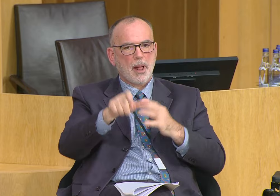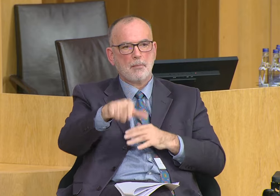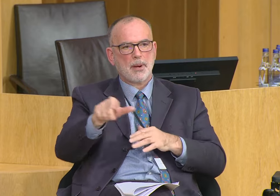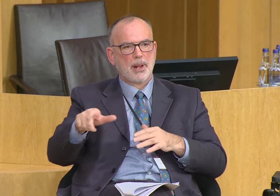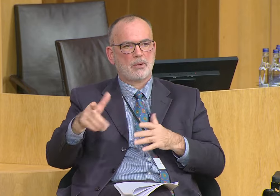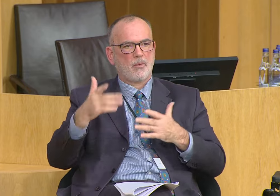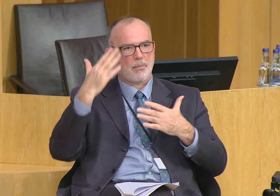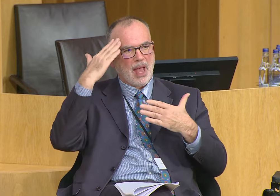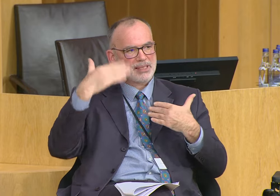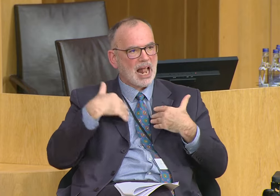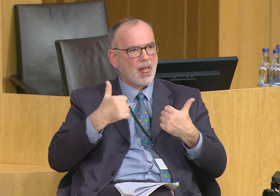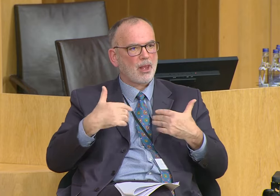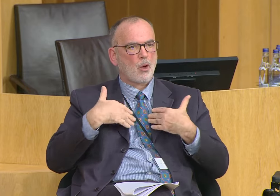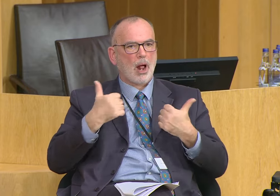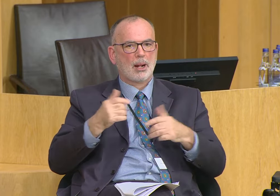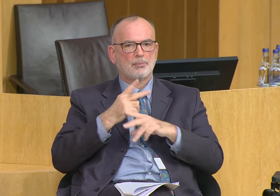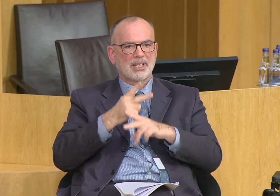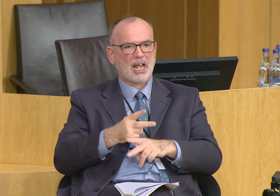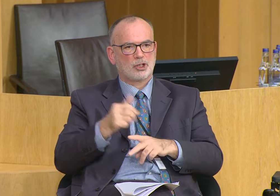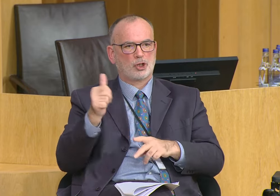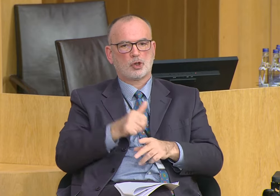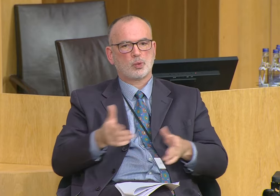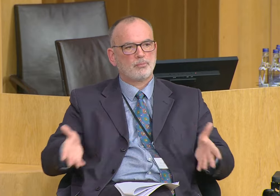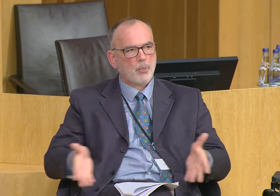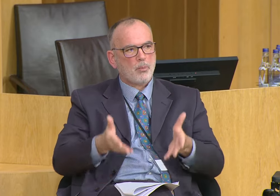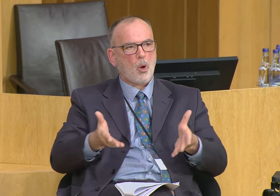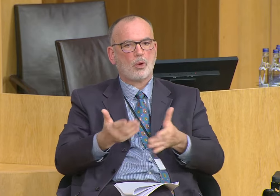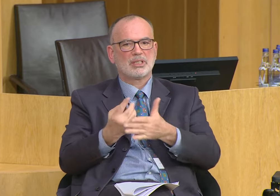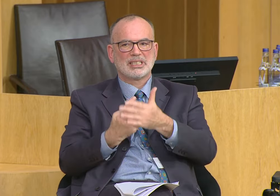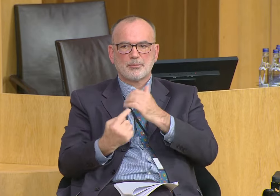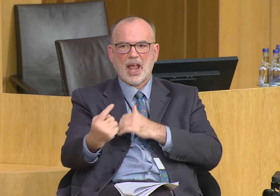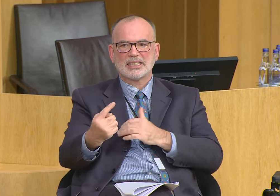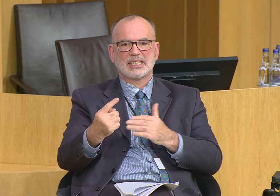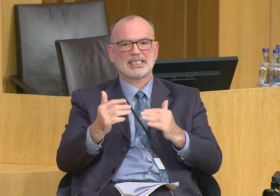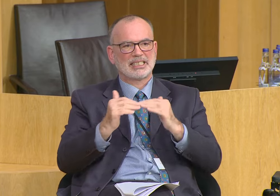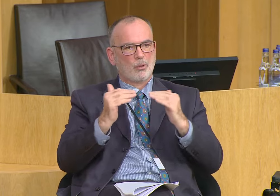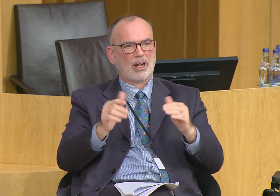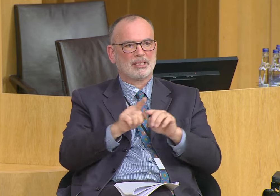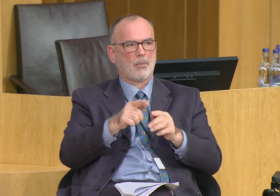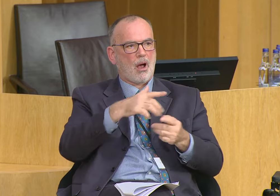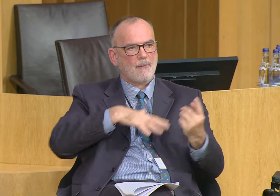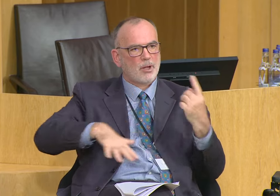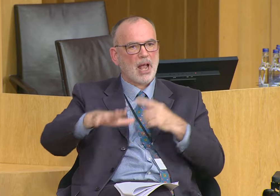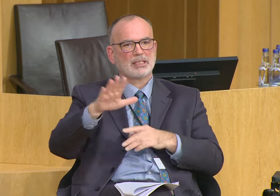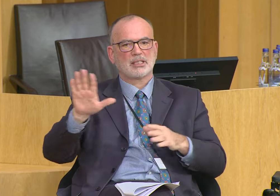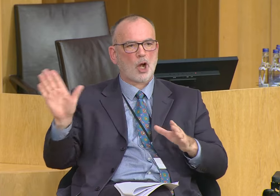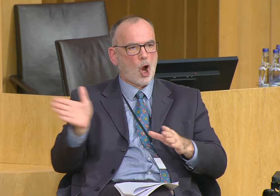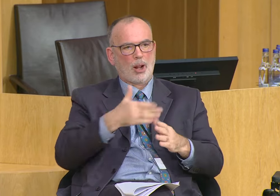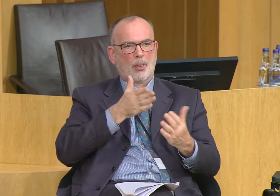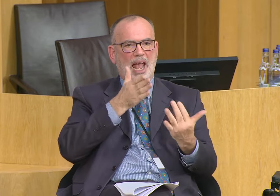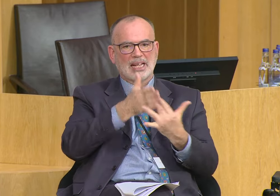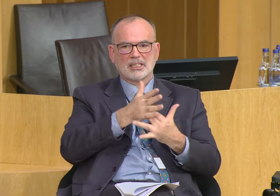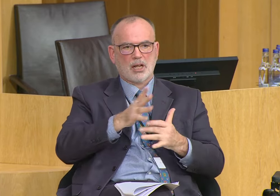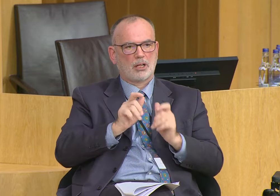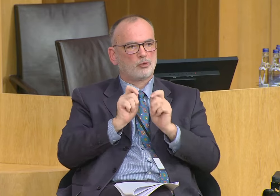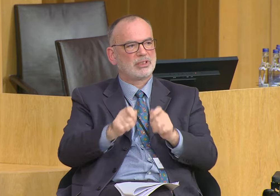we really want to avoid having disabled people's mental health and well-being falling down. We really want to make sure they become independent, like which is what most